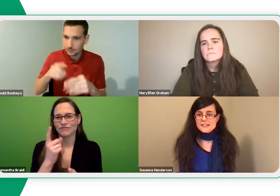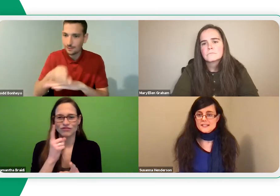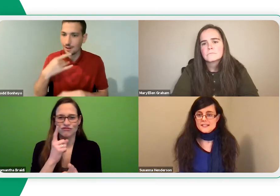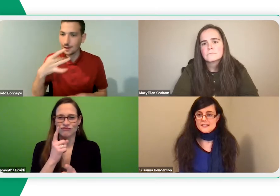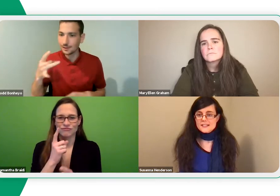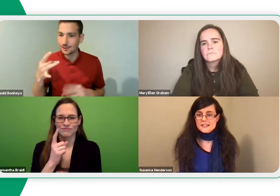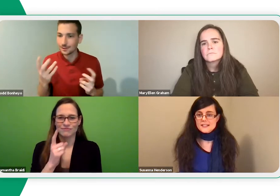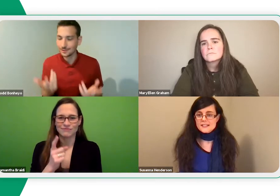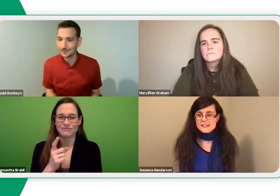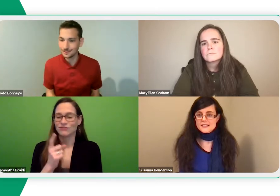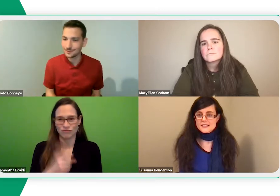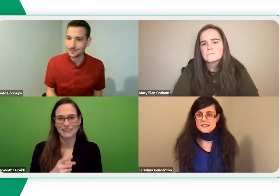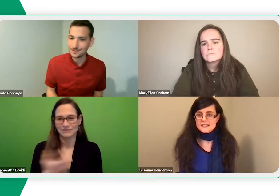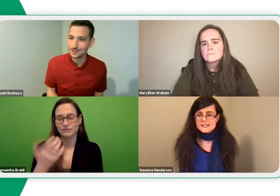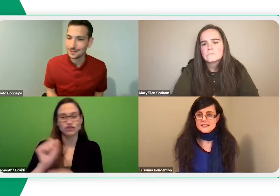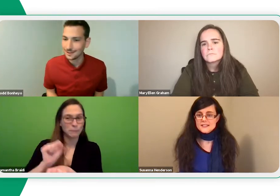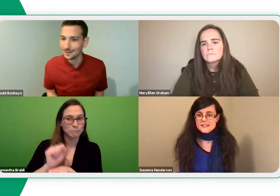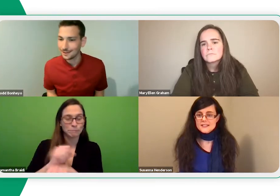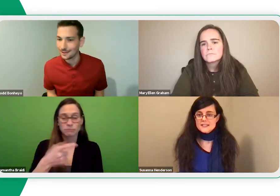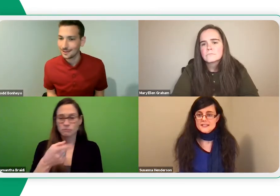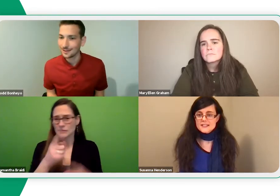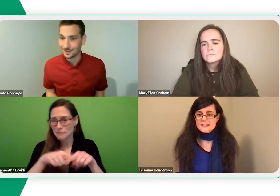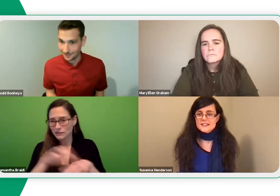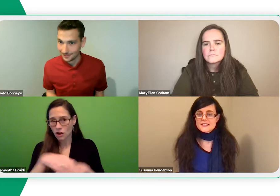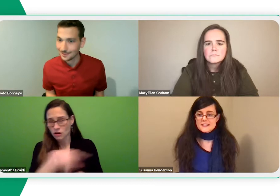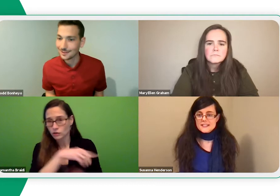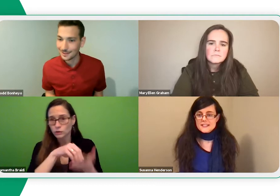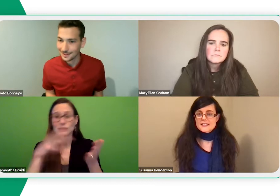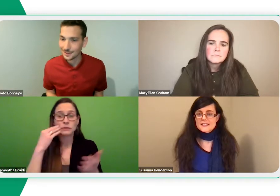card, had a checking account or anything until after they're the age of 18.